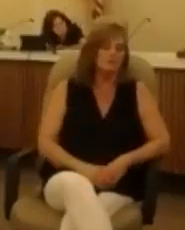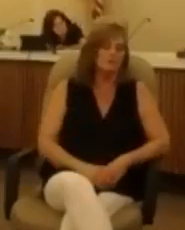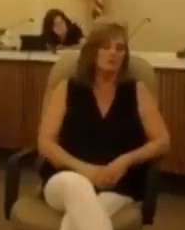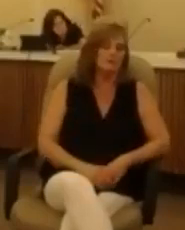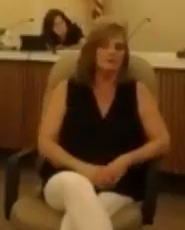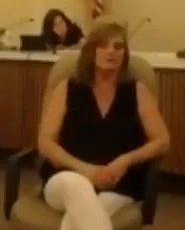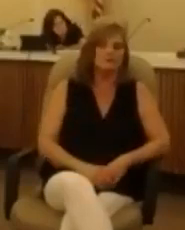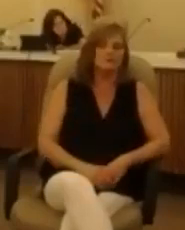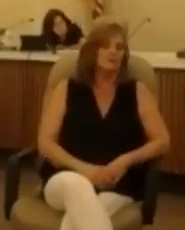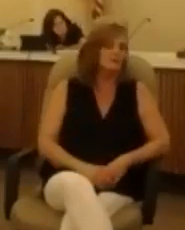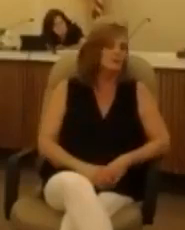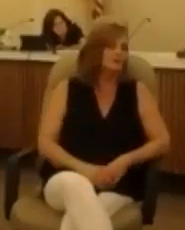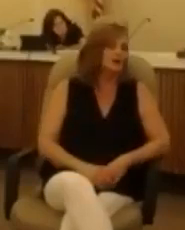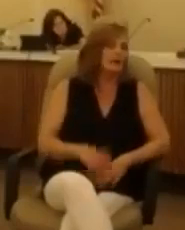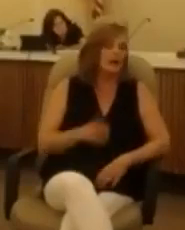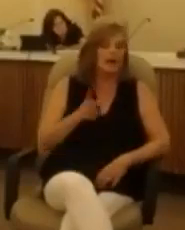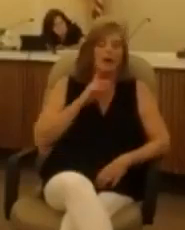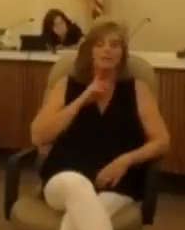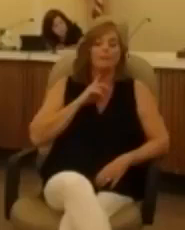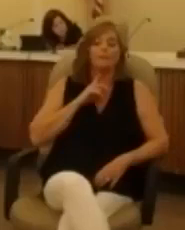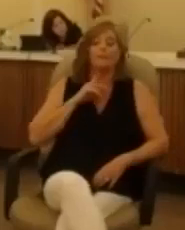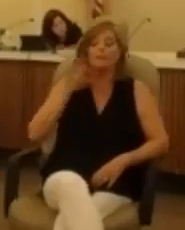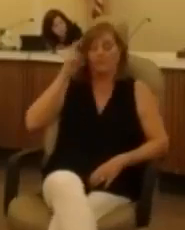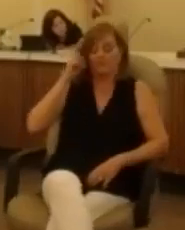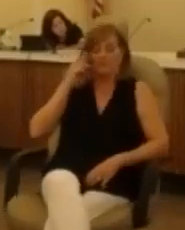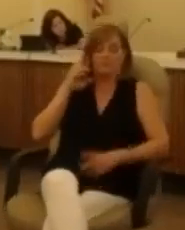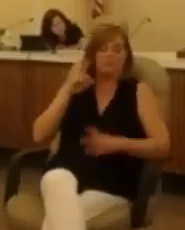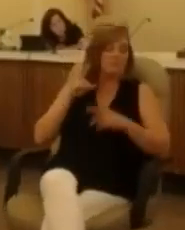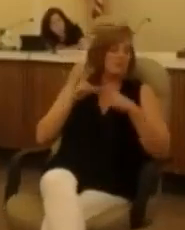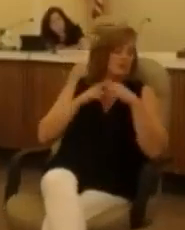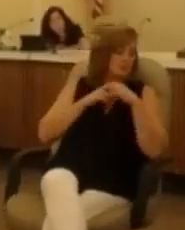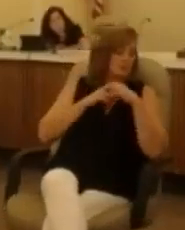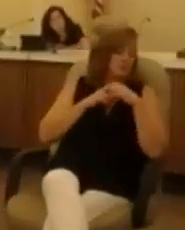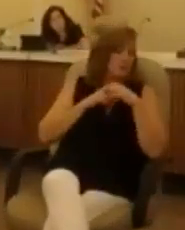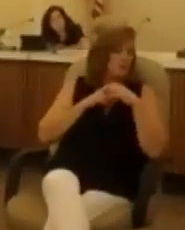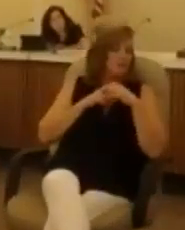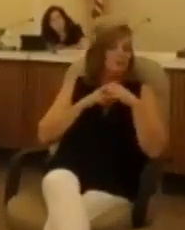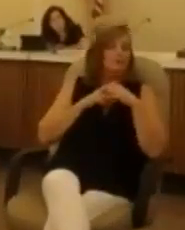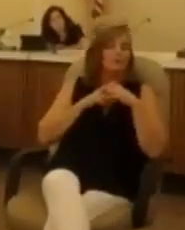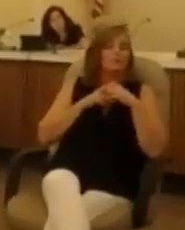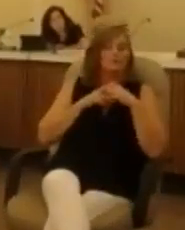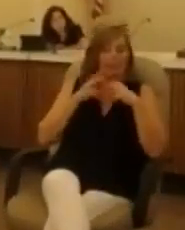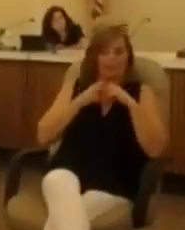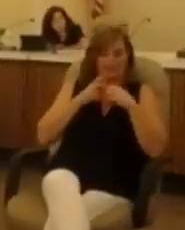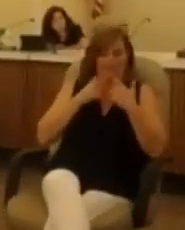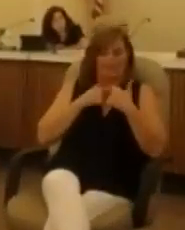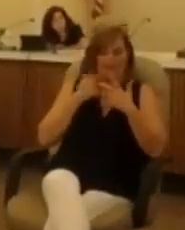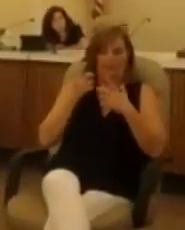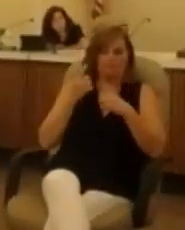what did you? Because the issues I have with the project itself that